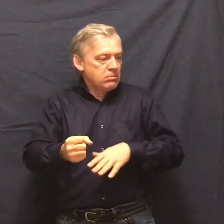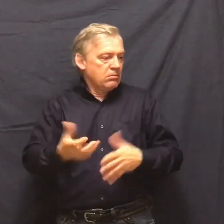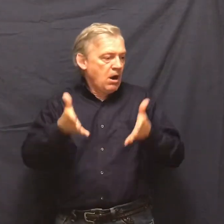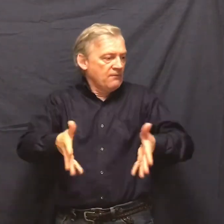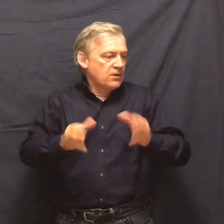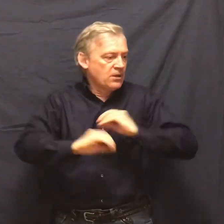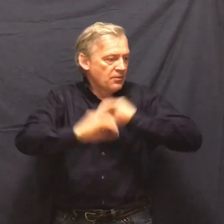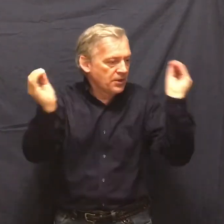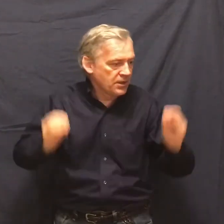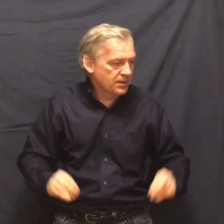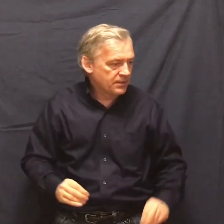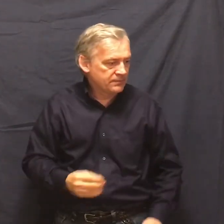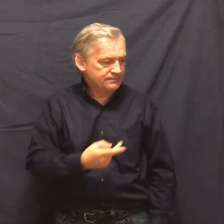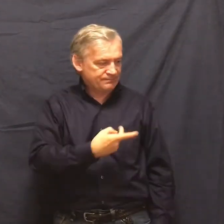They went out the door.